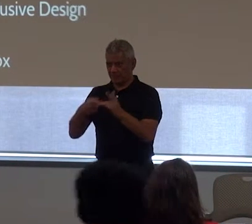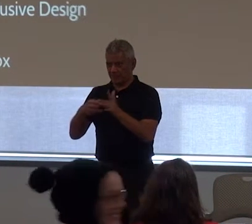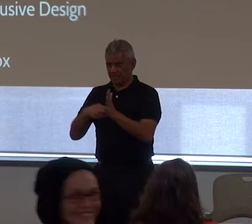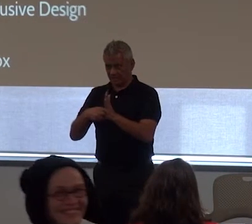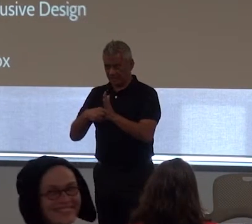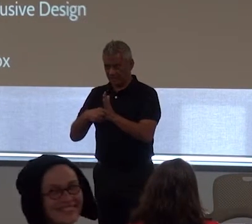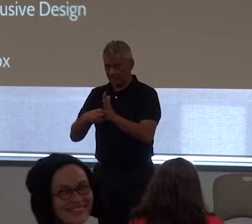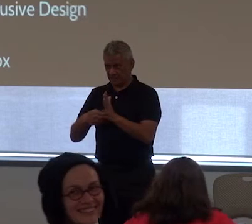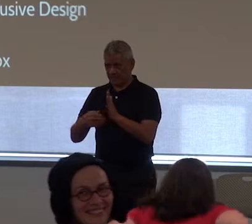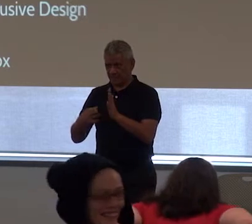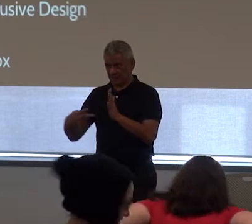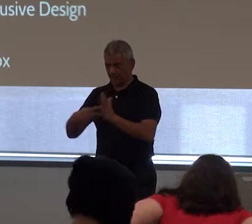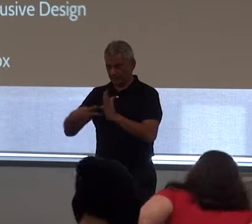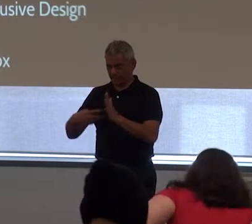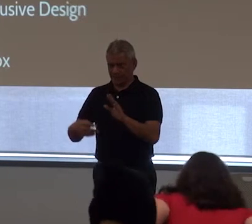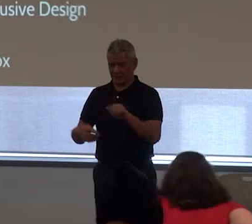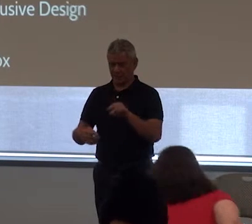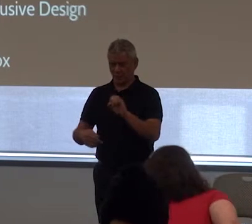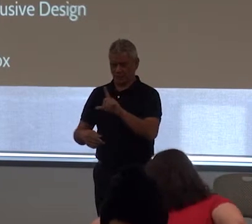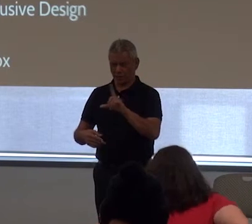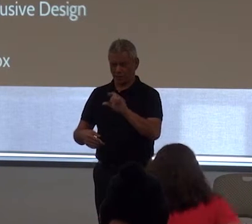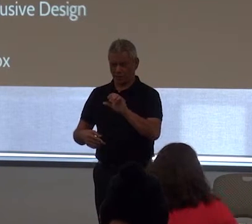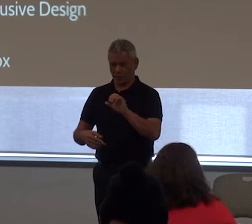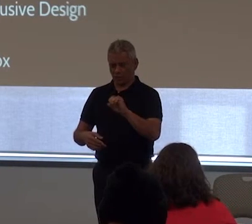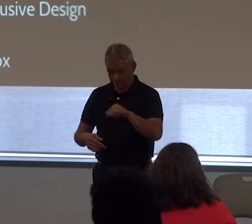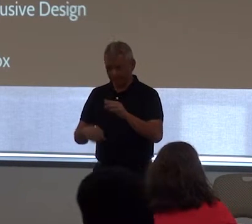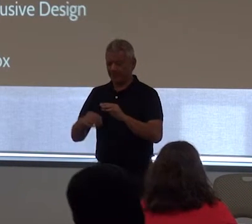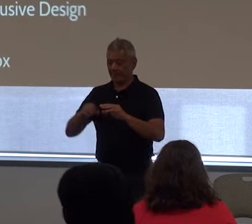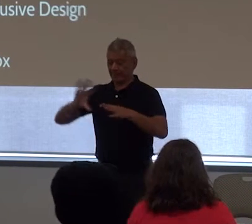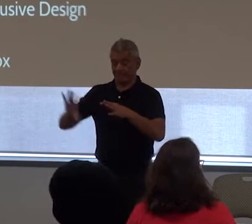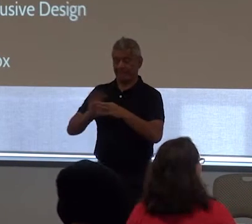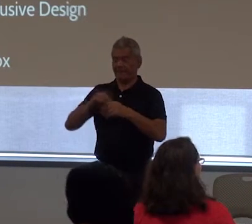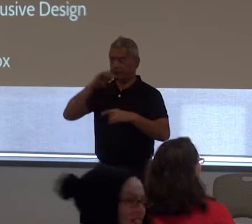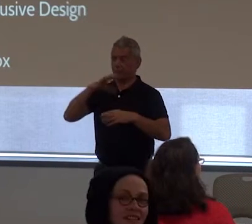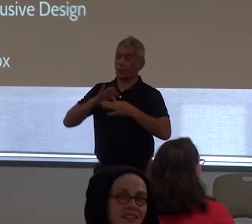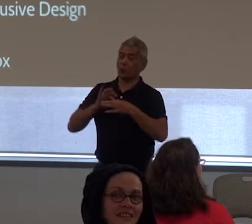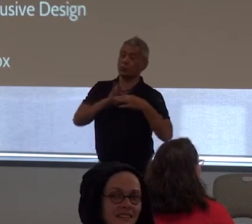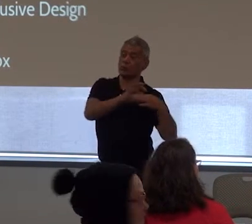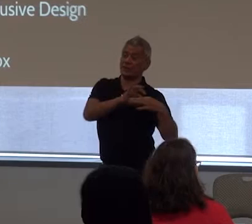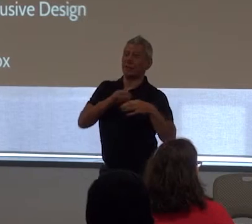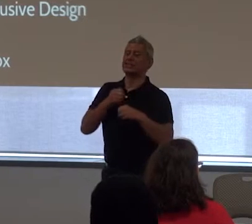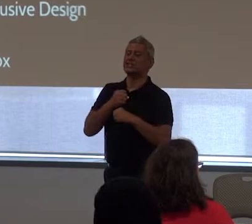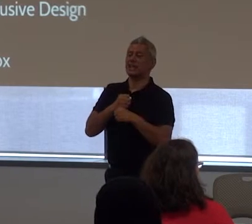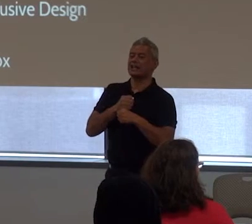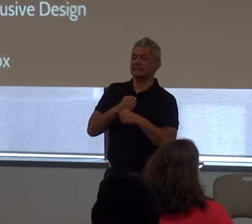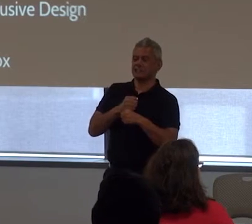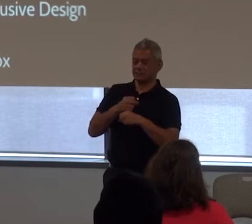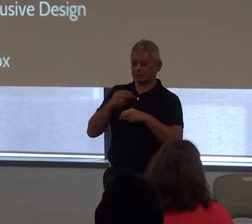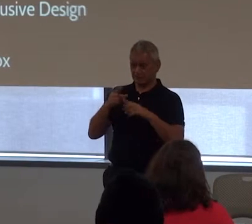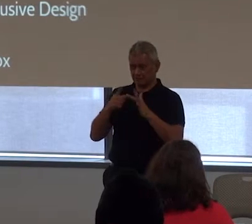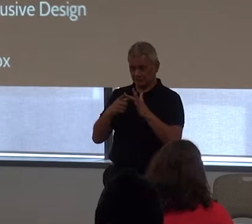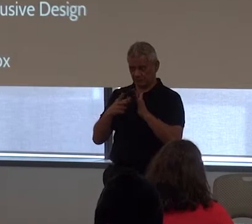Sweet. Gravity Forms. Gravity Forms, yeah. Genesis, is that right? They're working on that, so yeah.